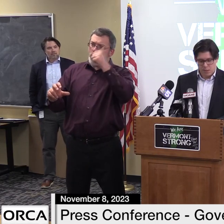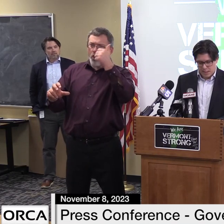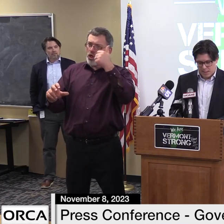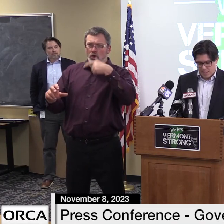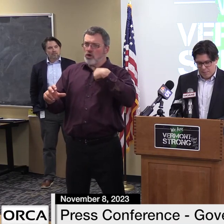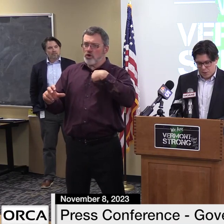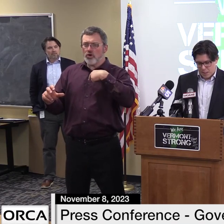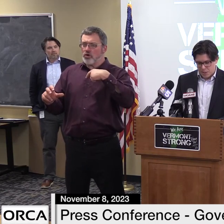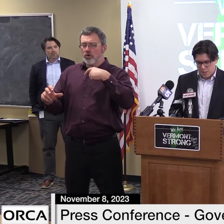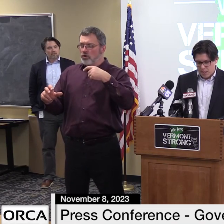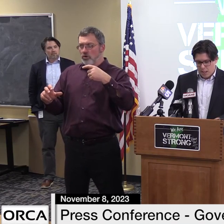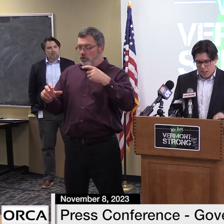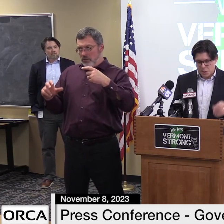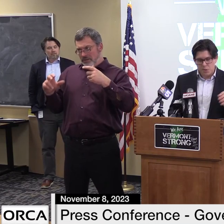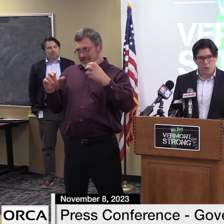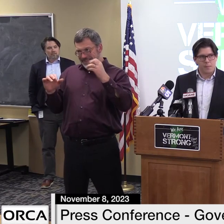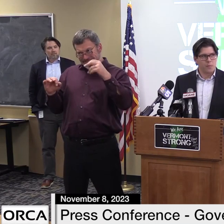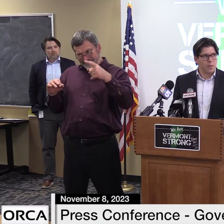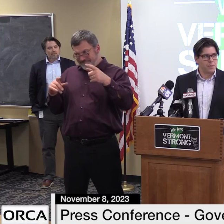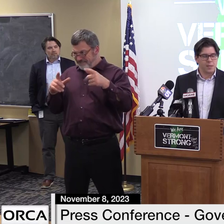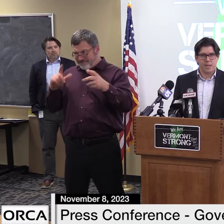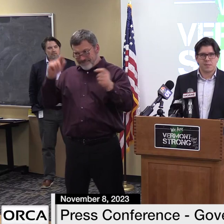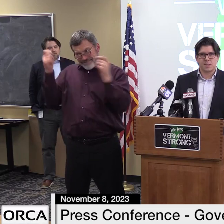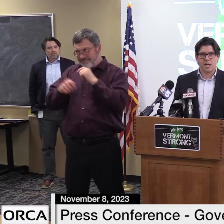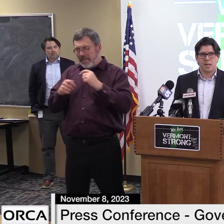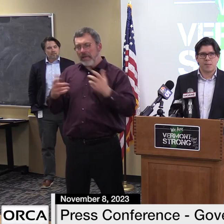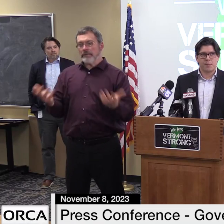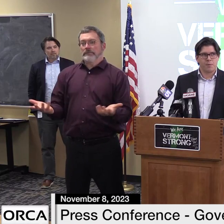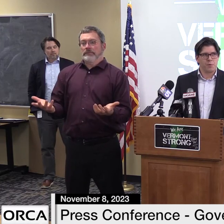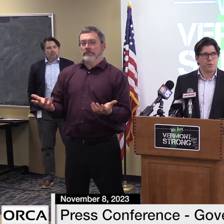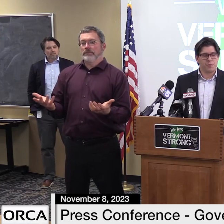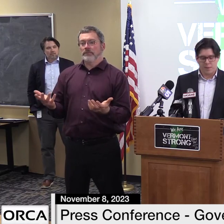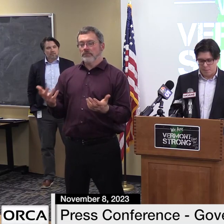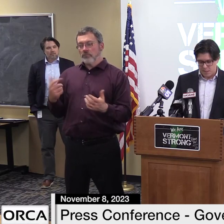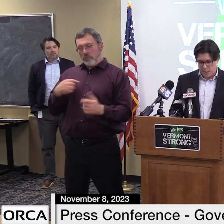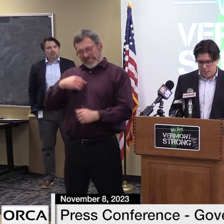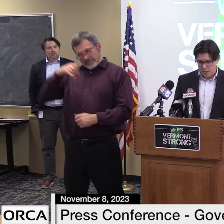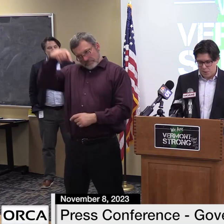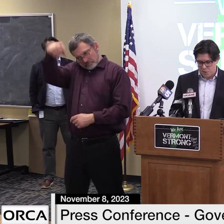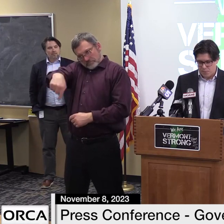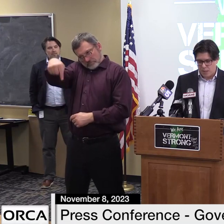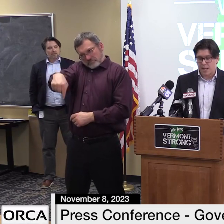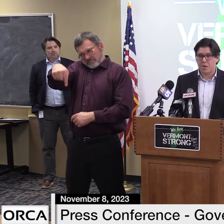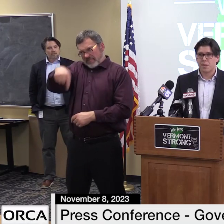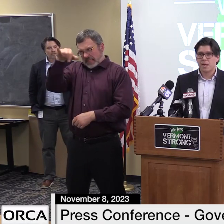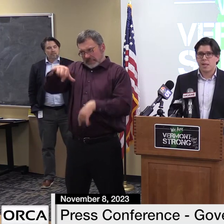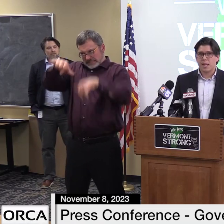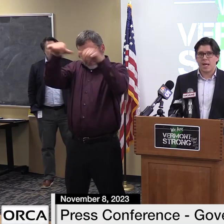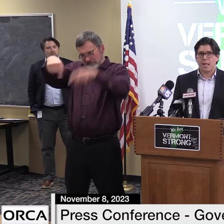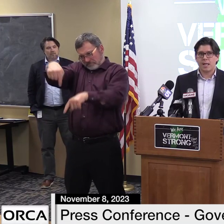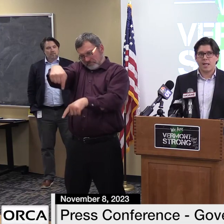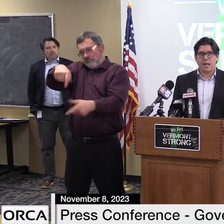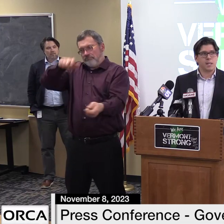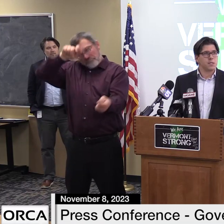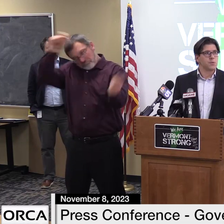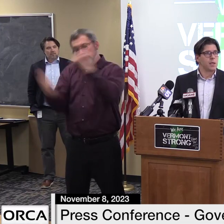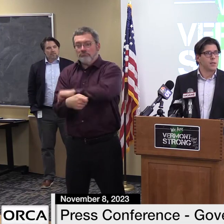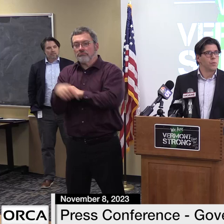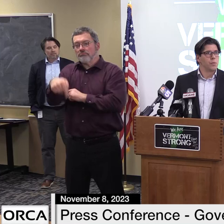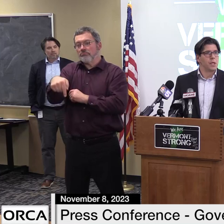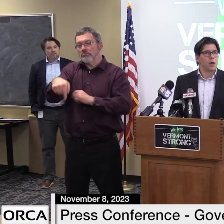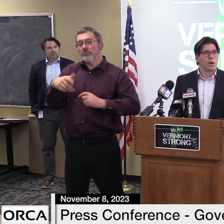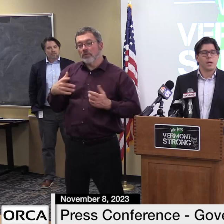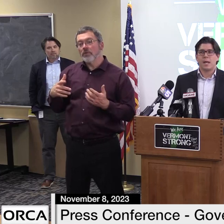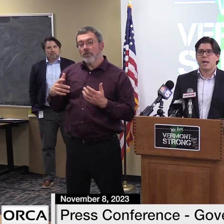absolutely need to look at systemic change. I also want to, while we have this slide up, before we move away from the data, I want to just point out that at this